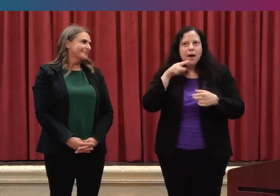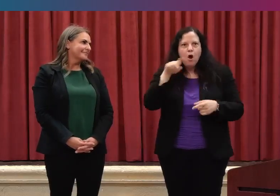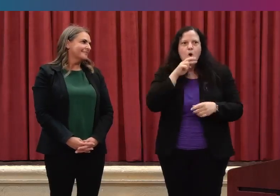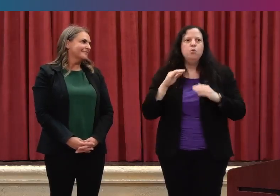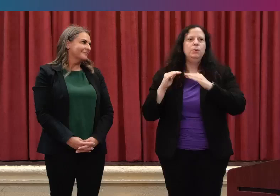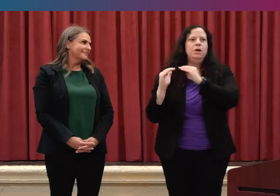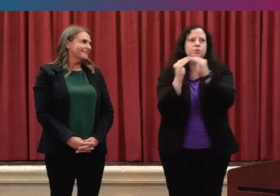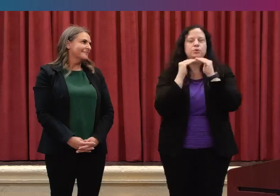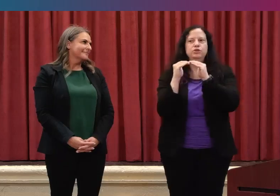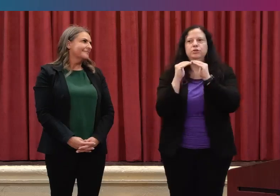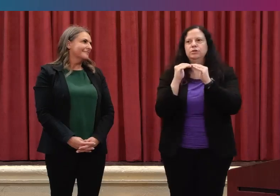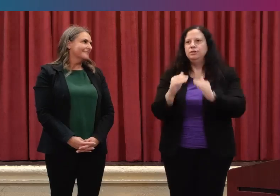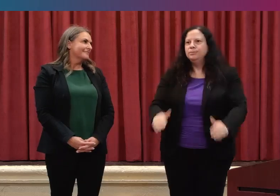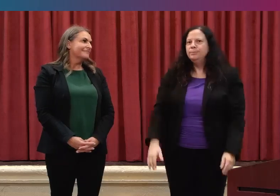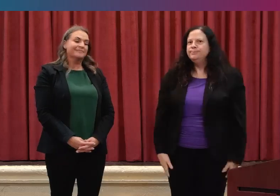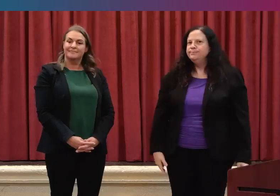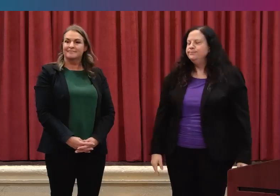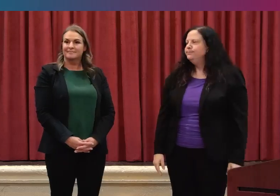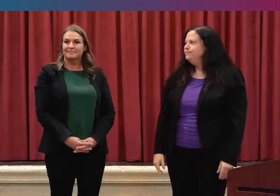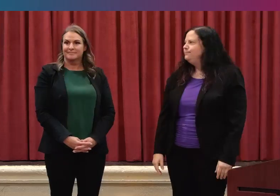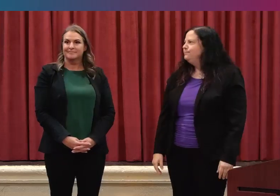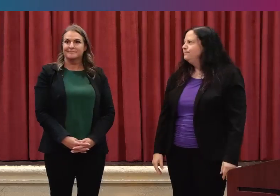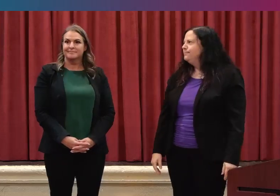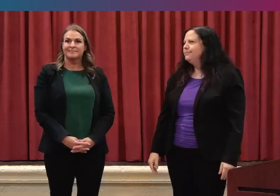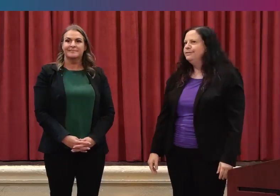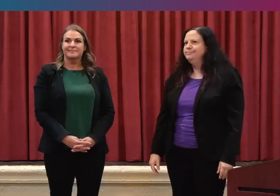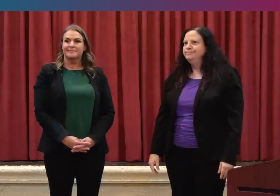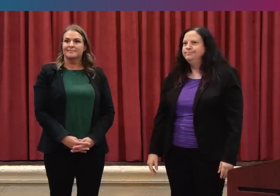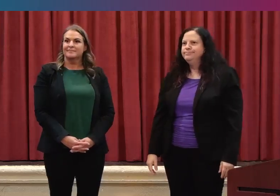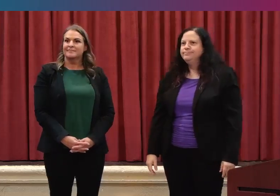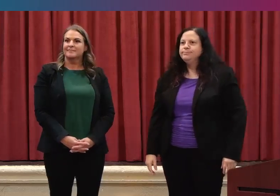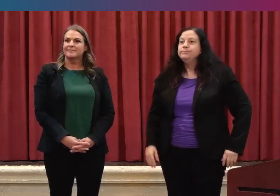interpreters. You have your rights and you are equal in those rights.